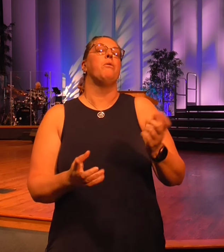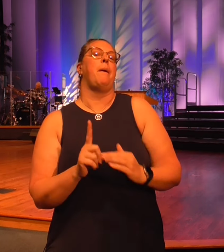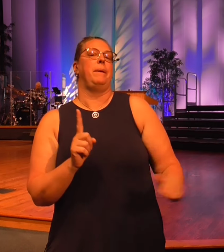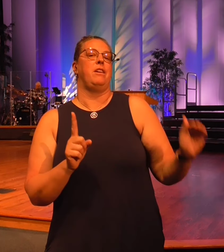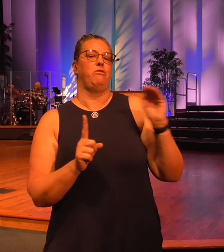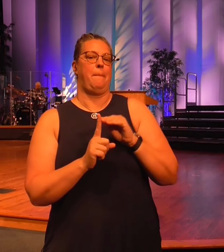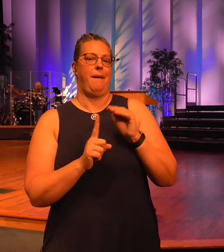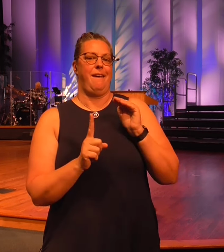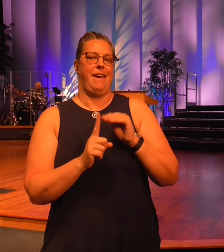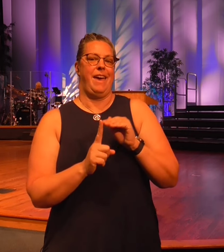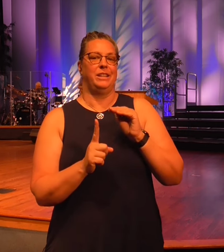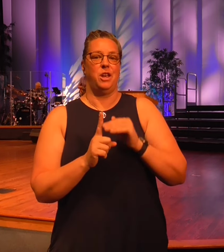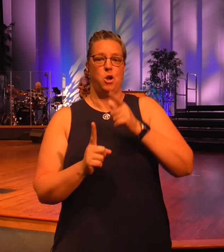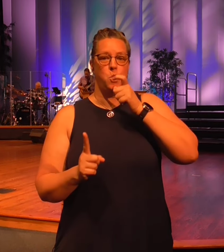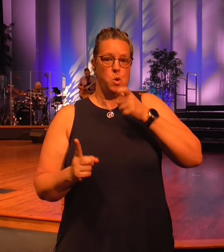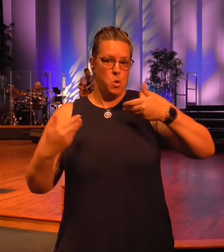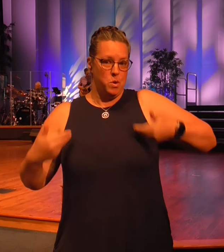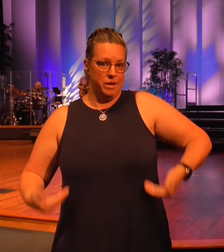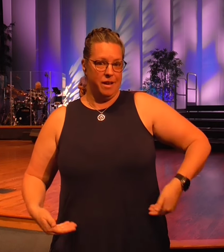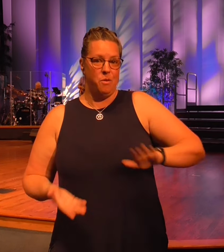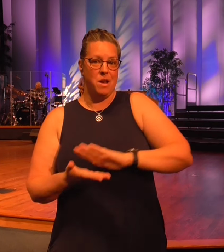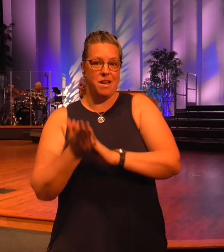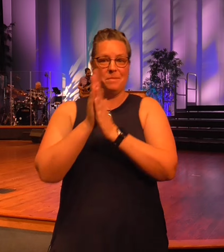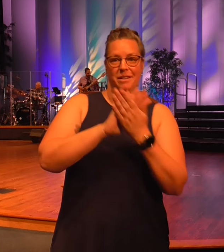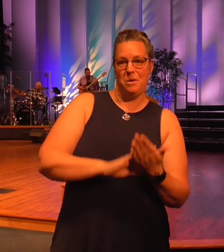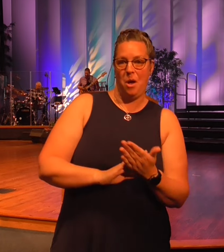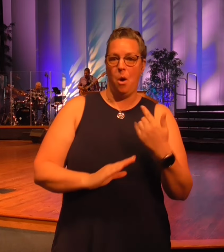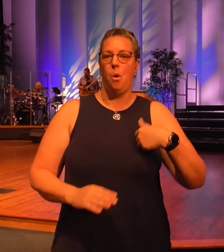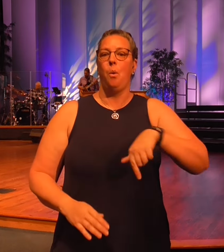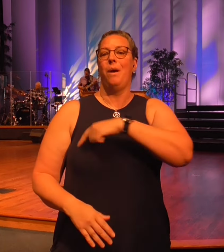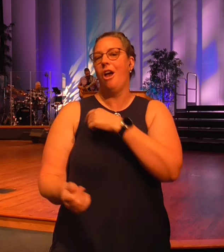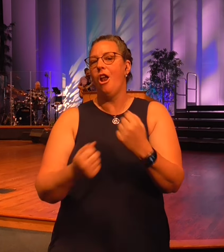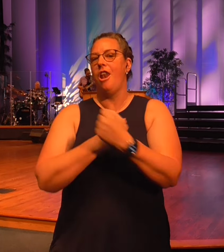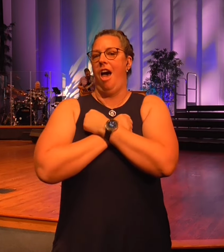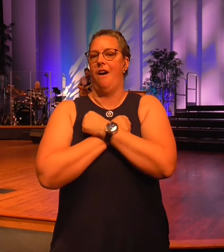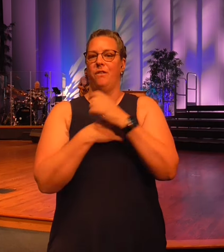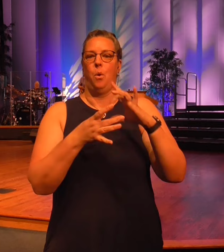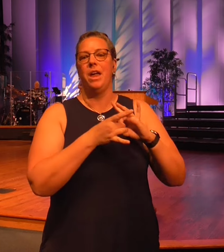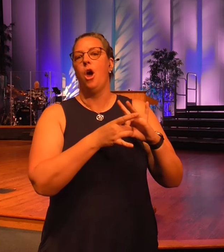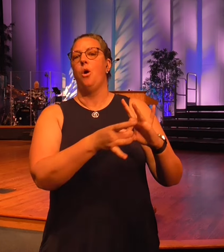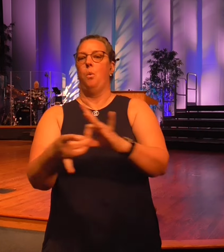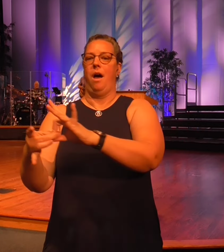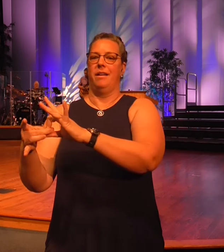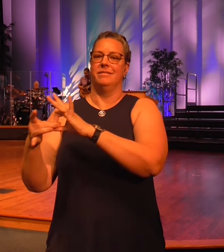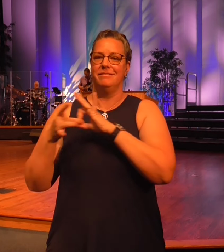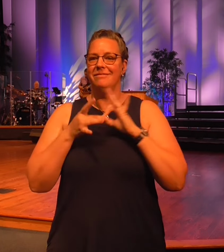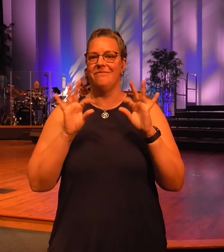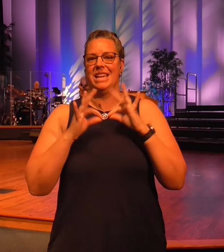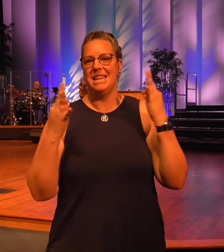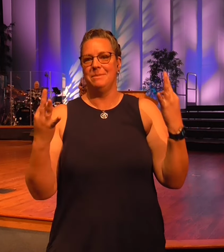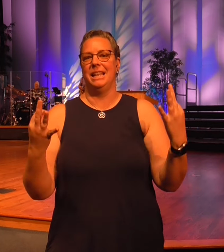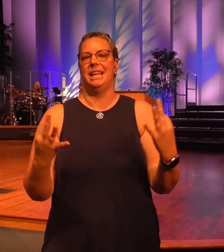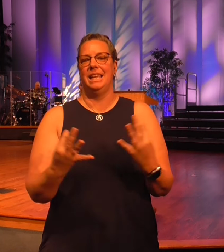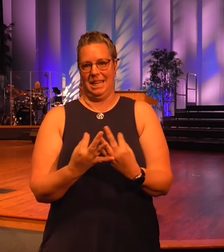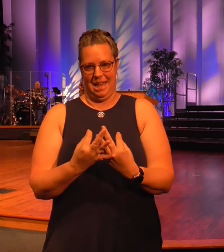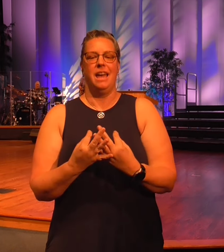be reminded of who we've come to be. We are love, we are one big